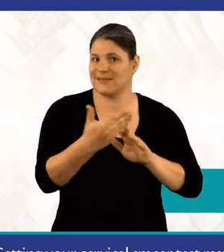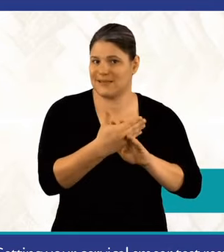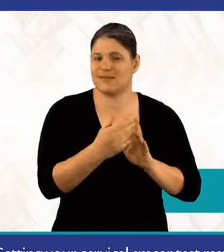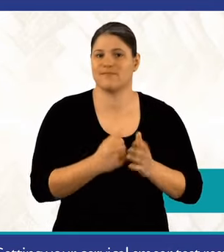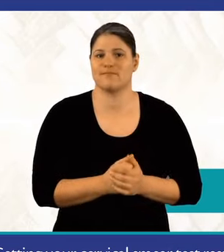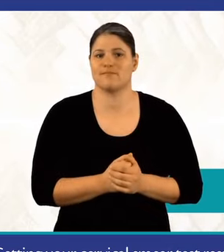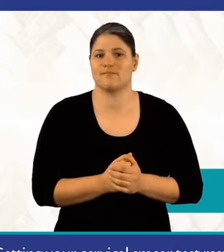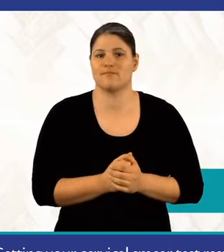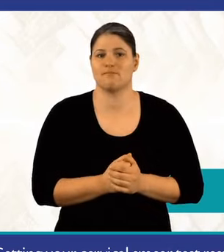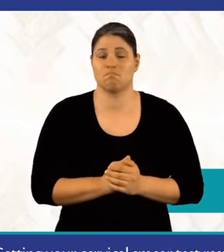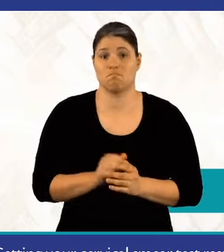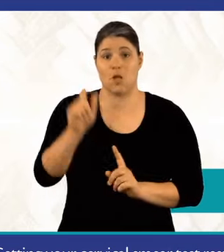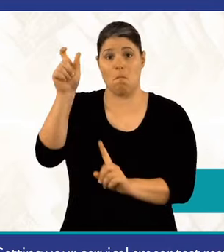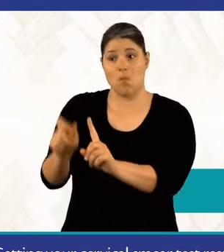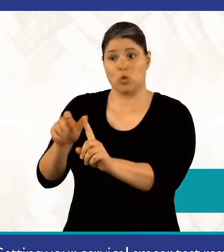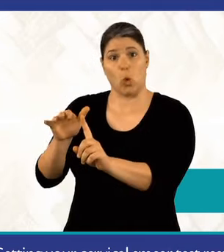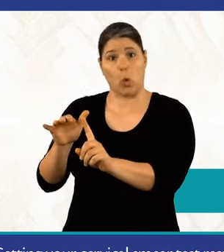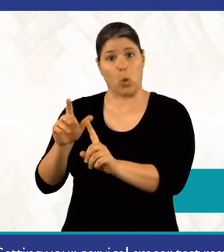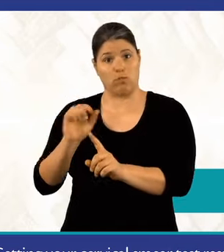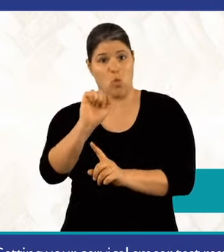Getting your cervical smear test results.